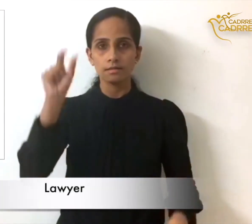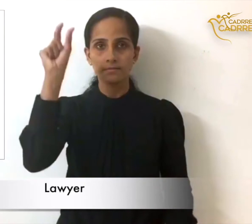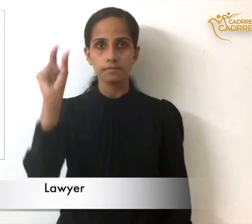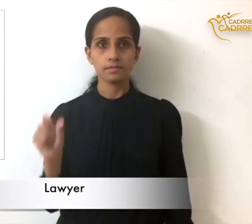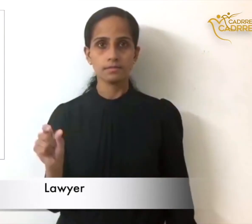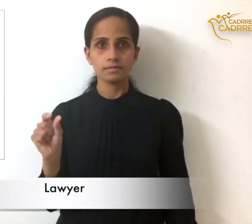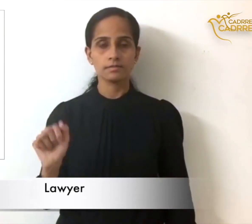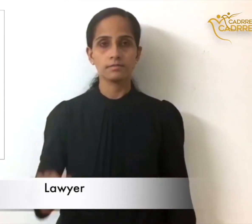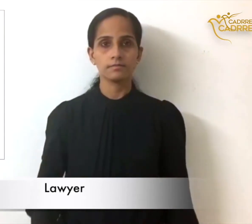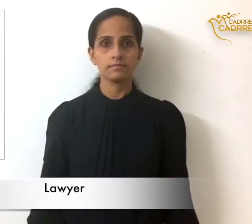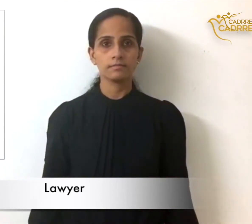lawyer,